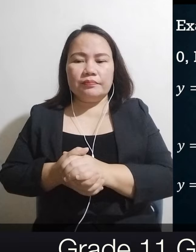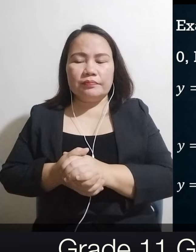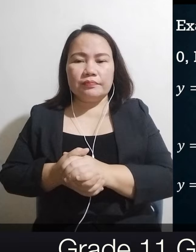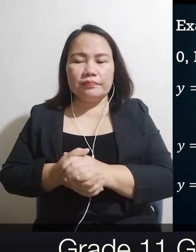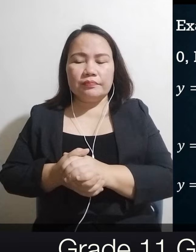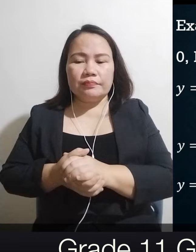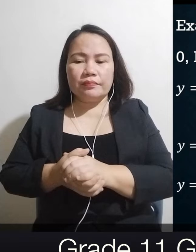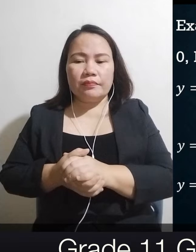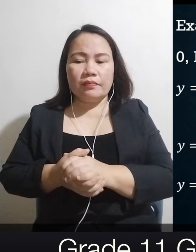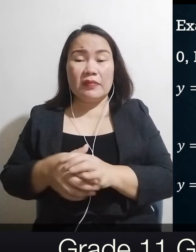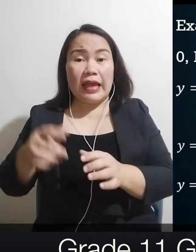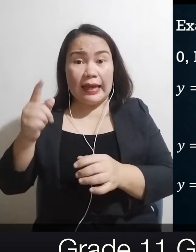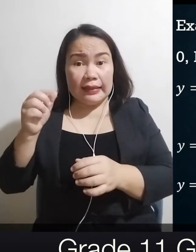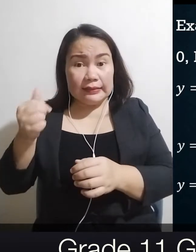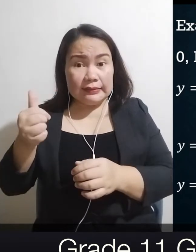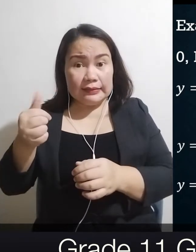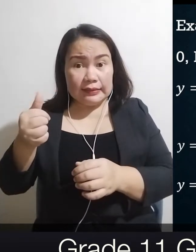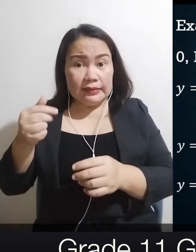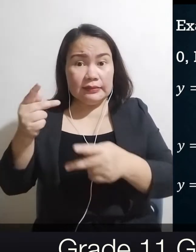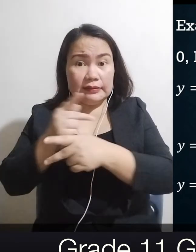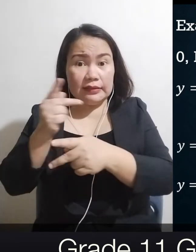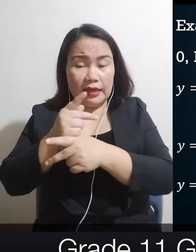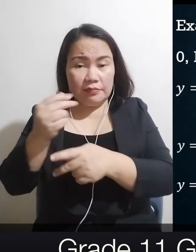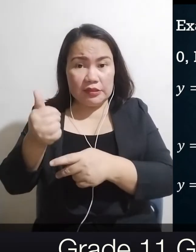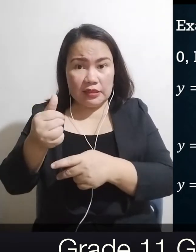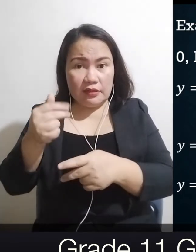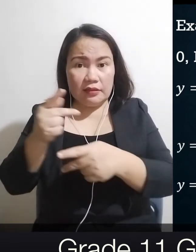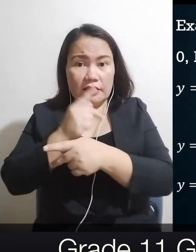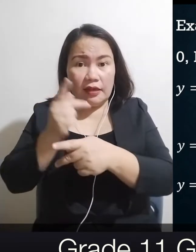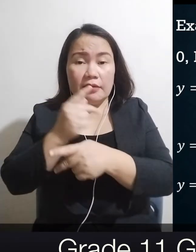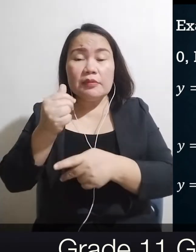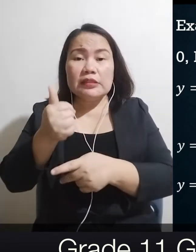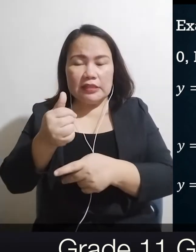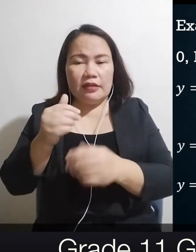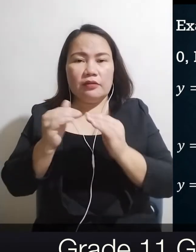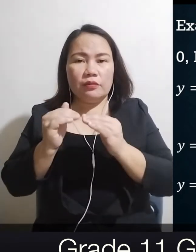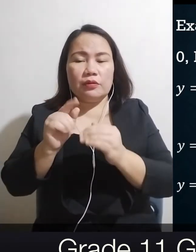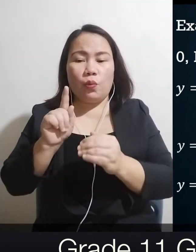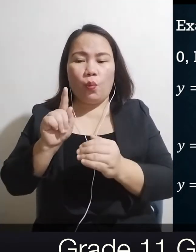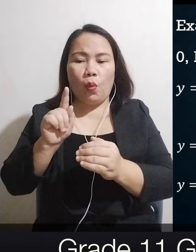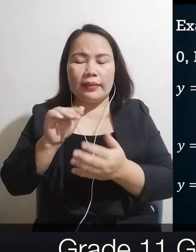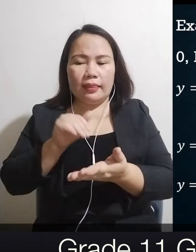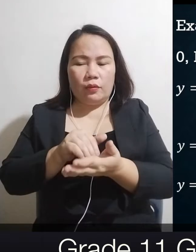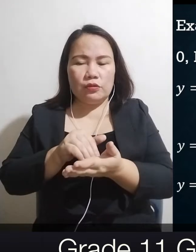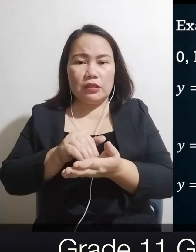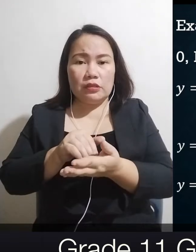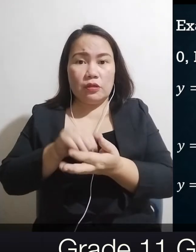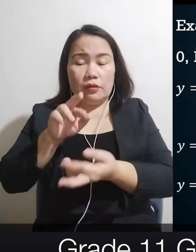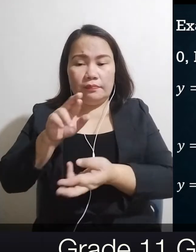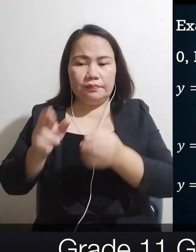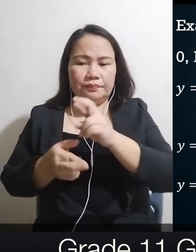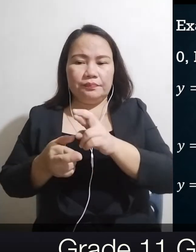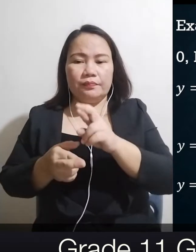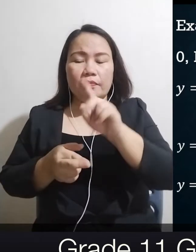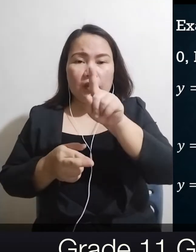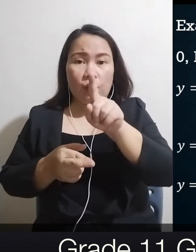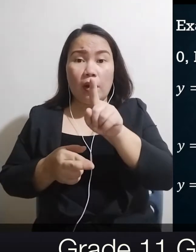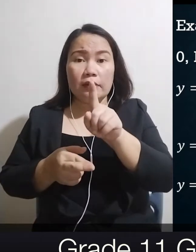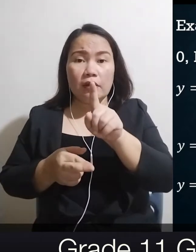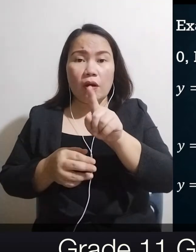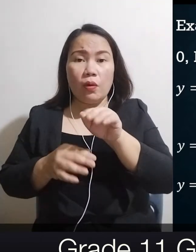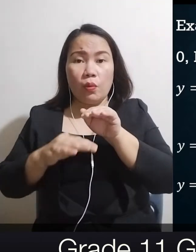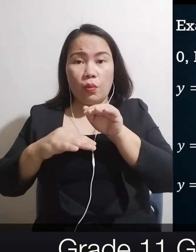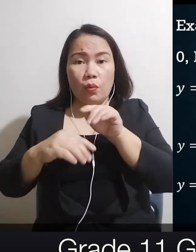raised to negative 10 raised to 3. Since ginuha na natin yung reciprocal, so that will become